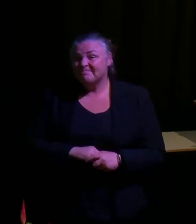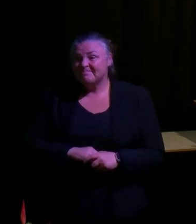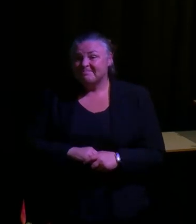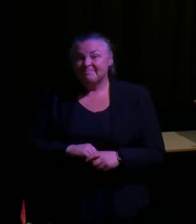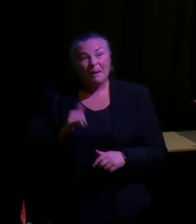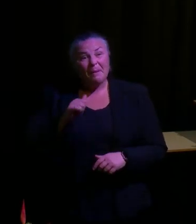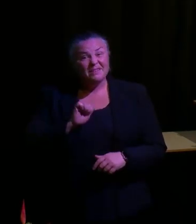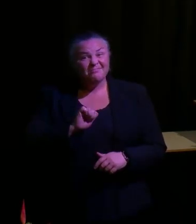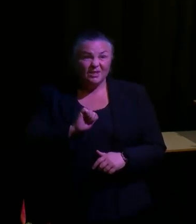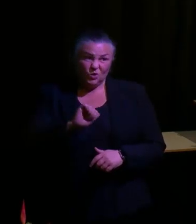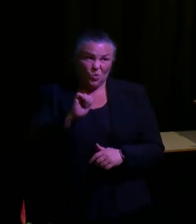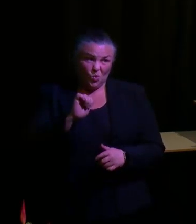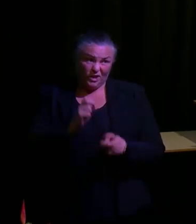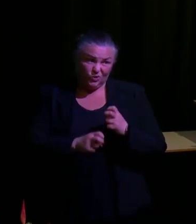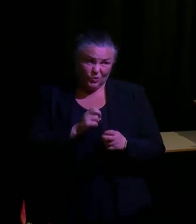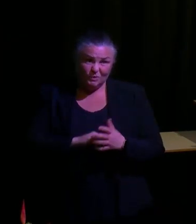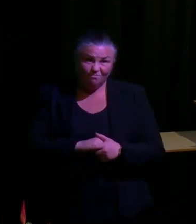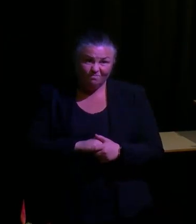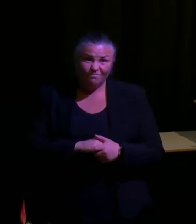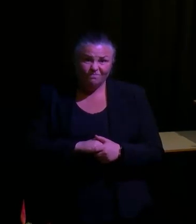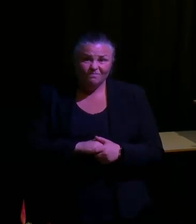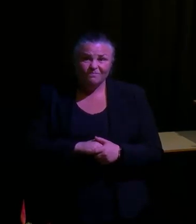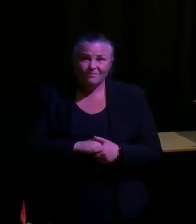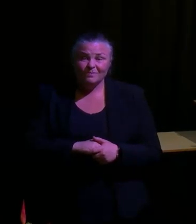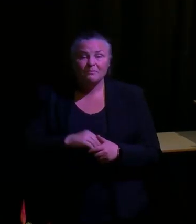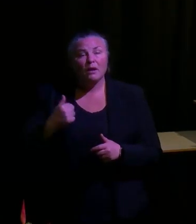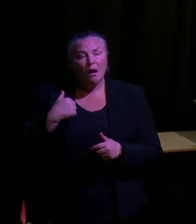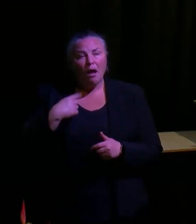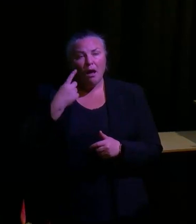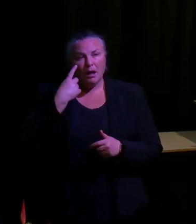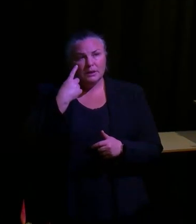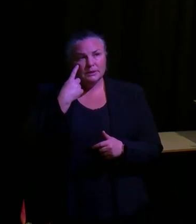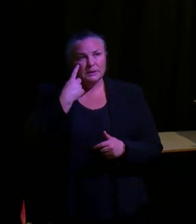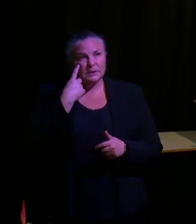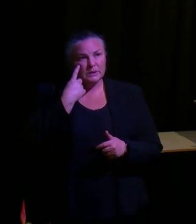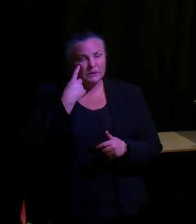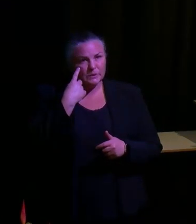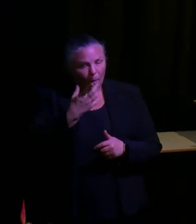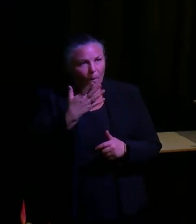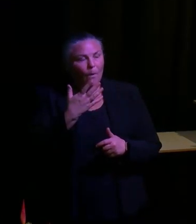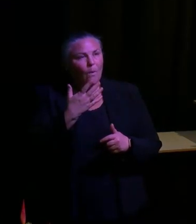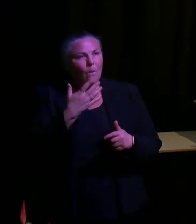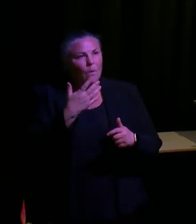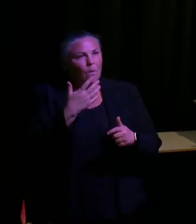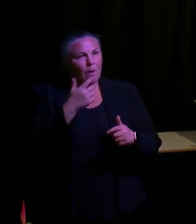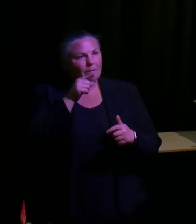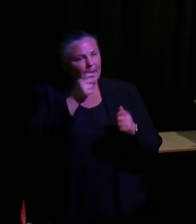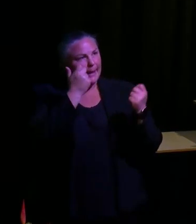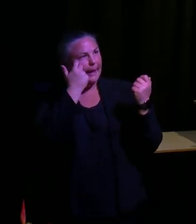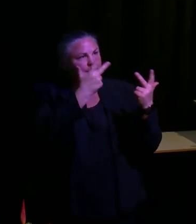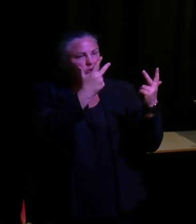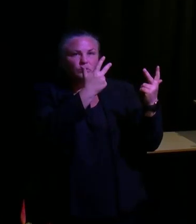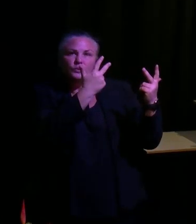well, maybe you have an issue with it. Mm. Because what I saw and how the collection sat together worked brilliantly.